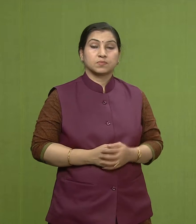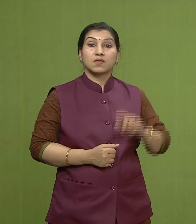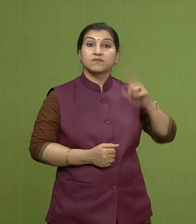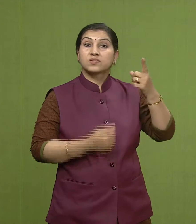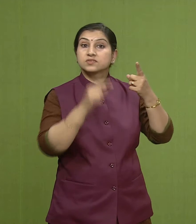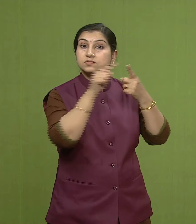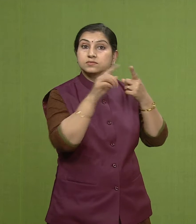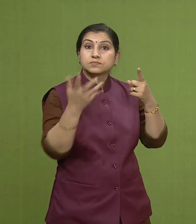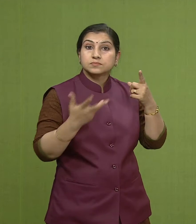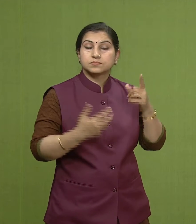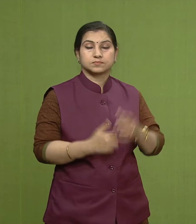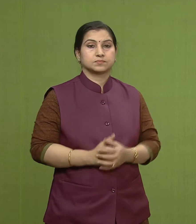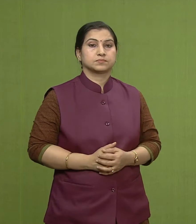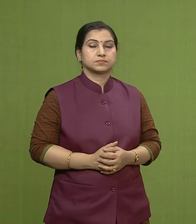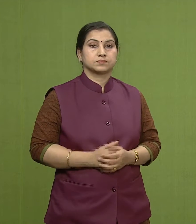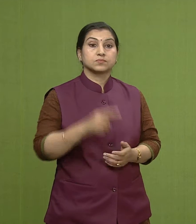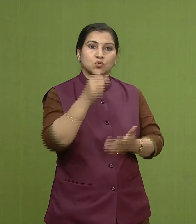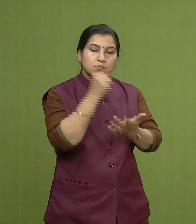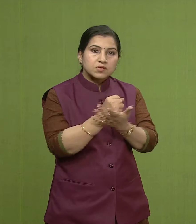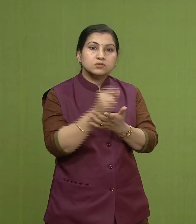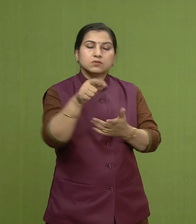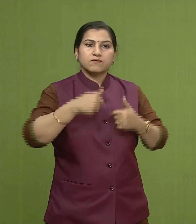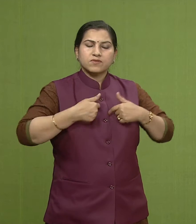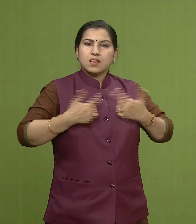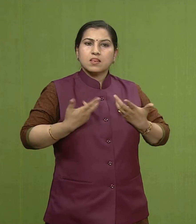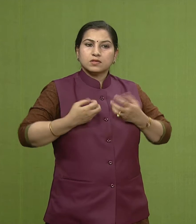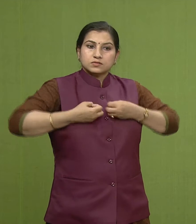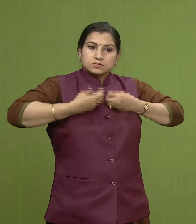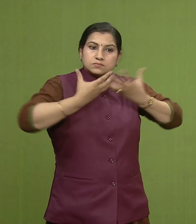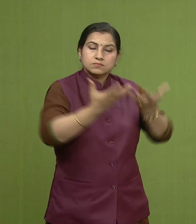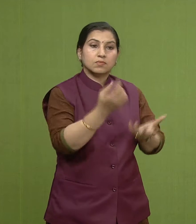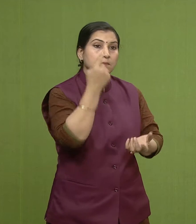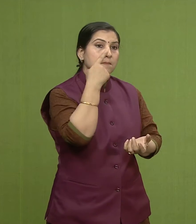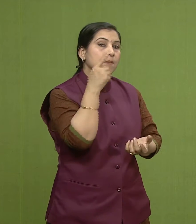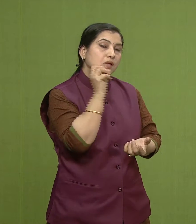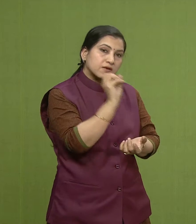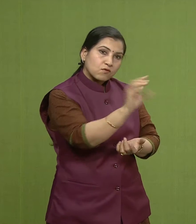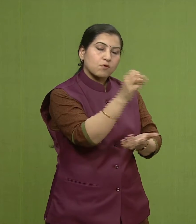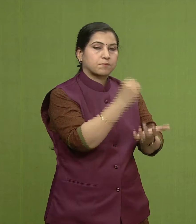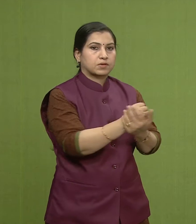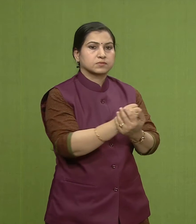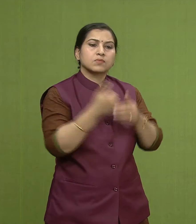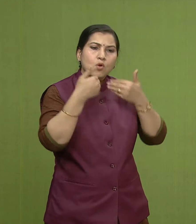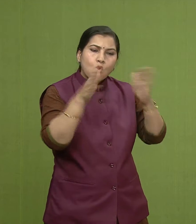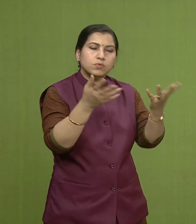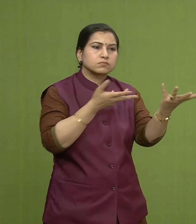First point is you must share your feeling with your parents and establish an open channel of